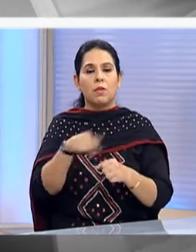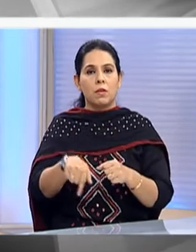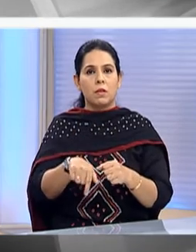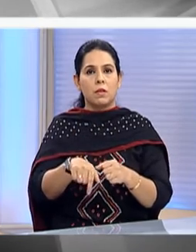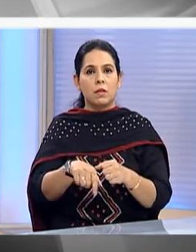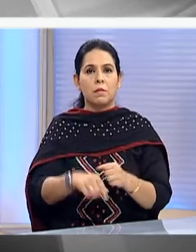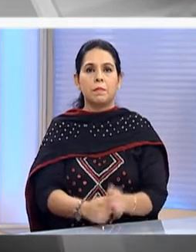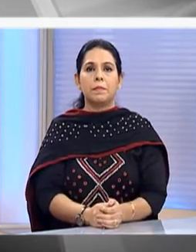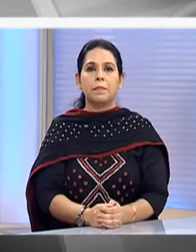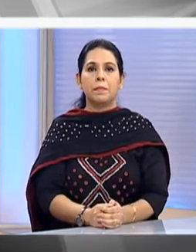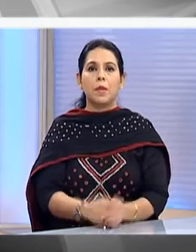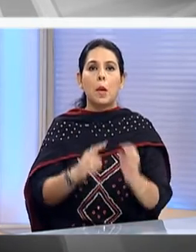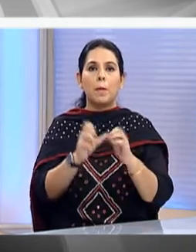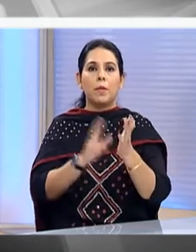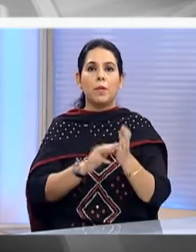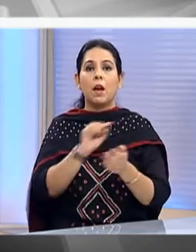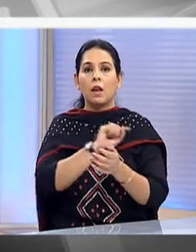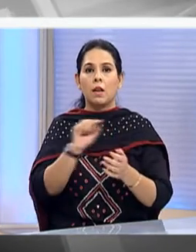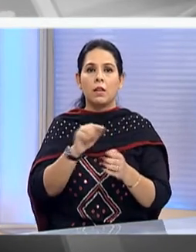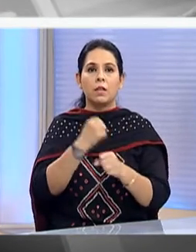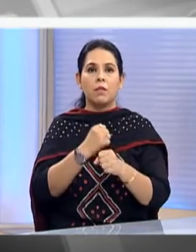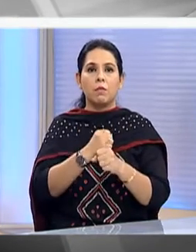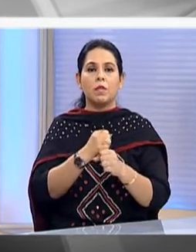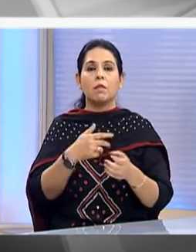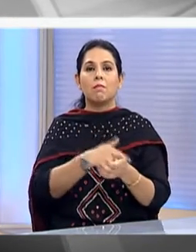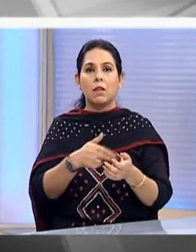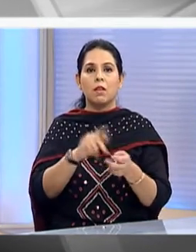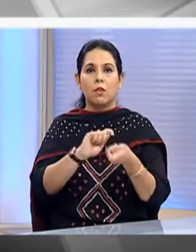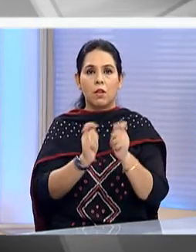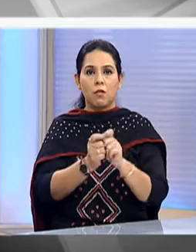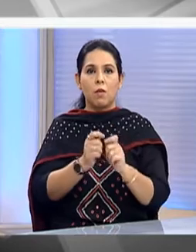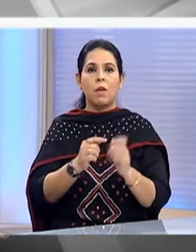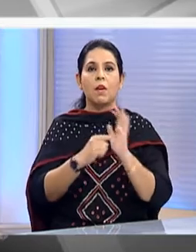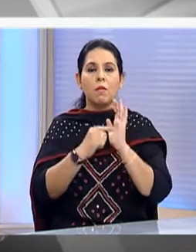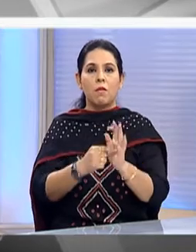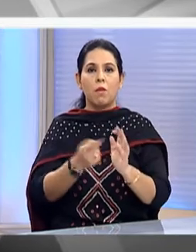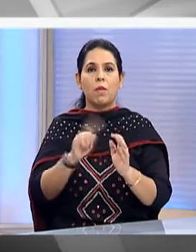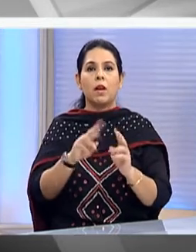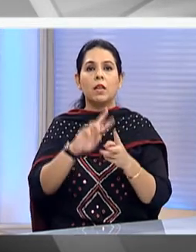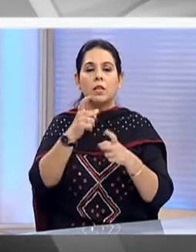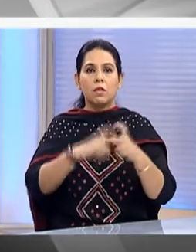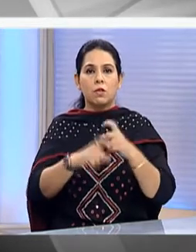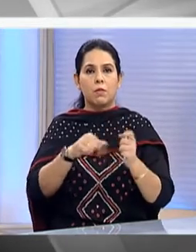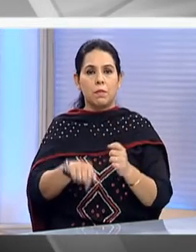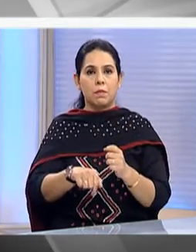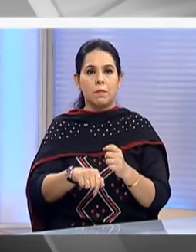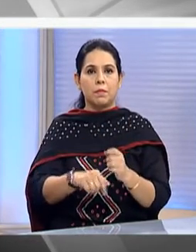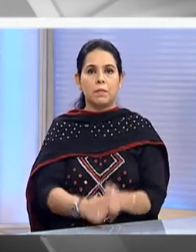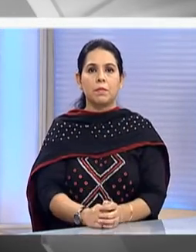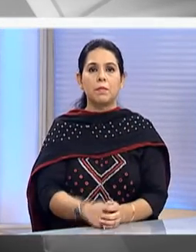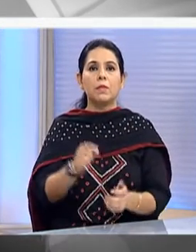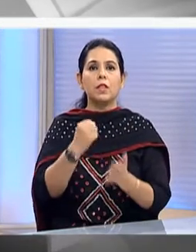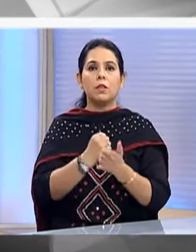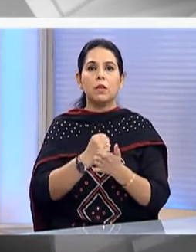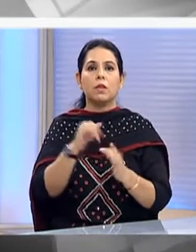good governance. Prime Minister Modi underlined his government's mantra of reform, perform and transform. He